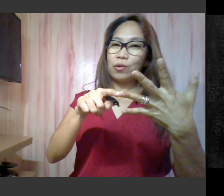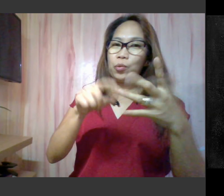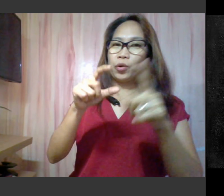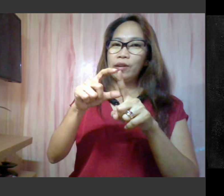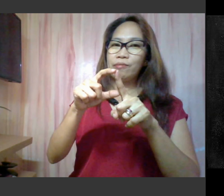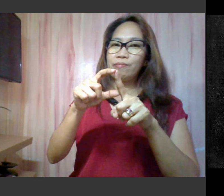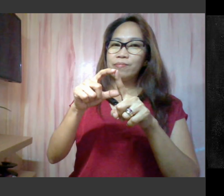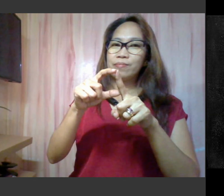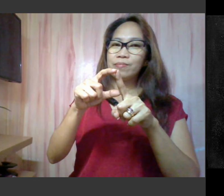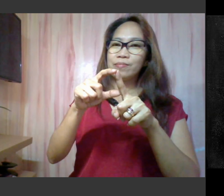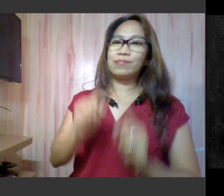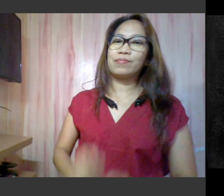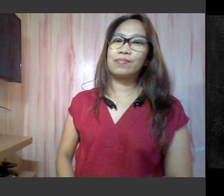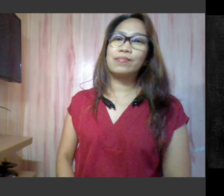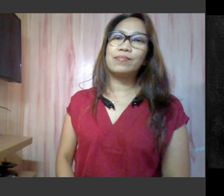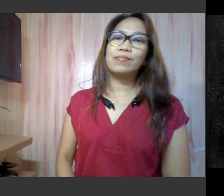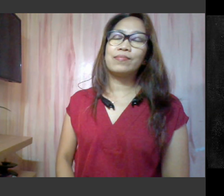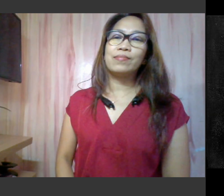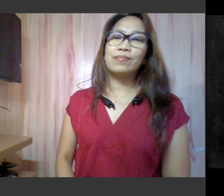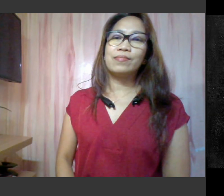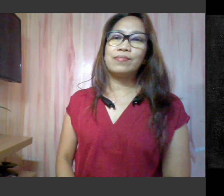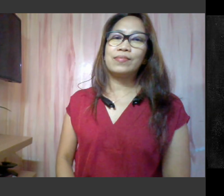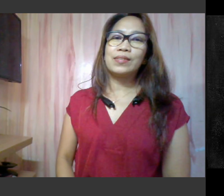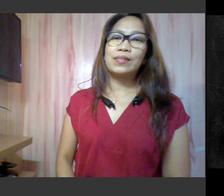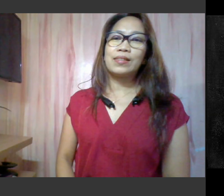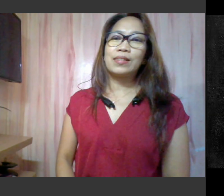Fourth word,